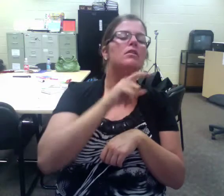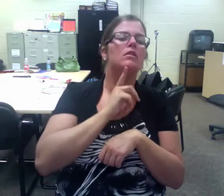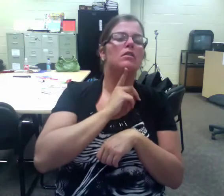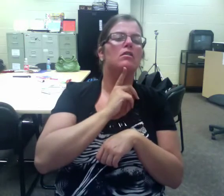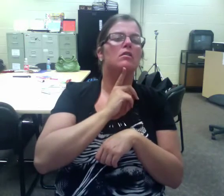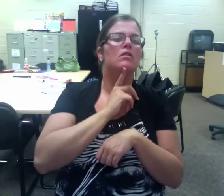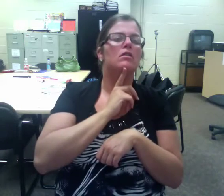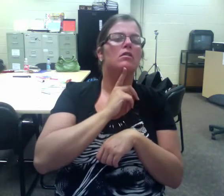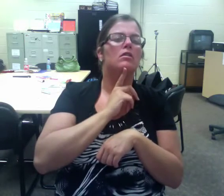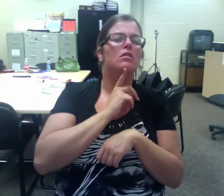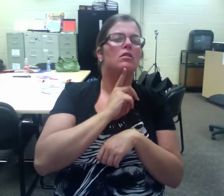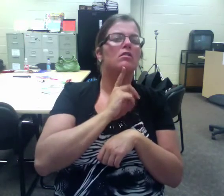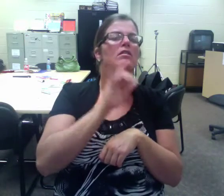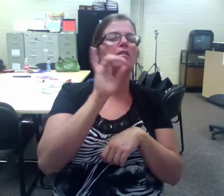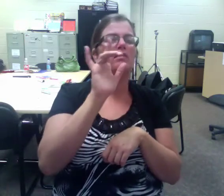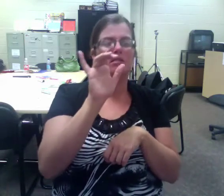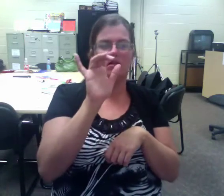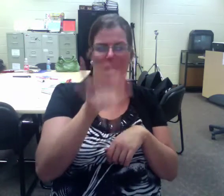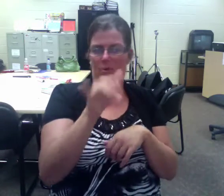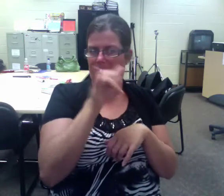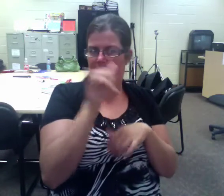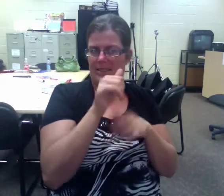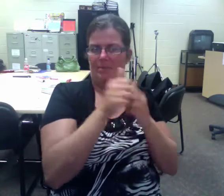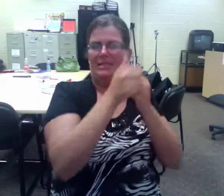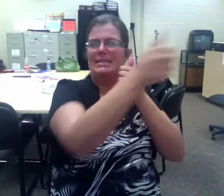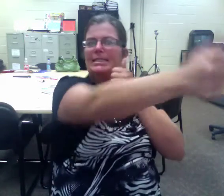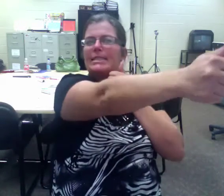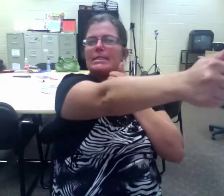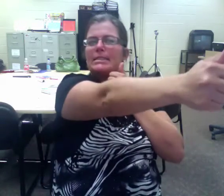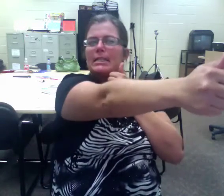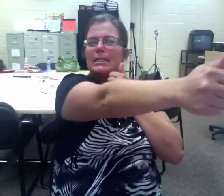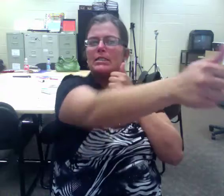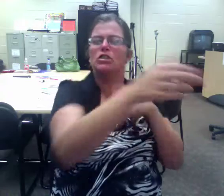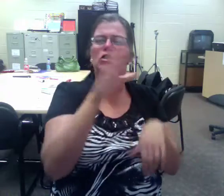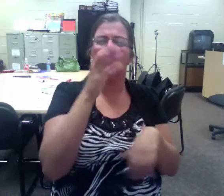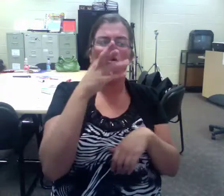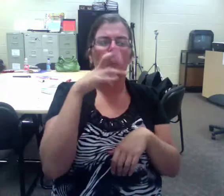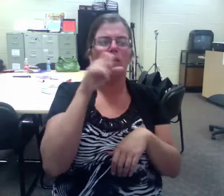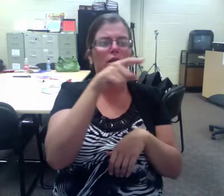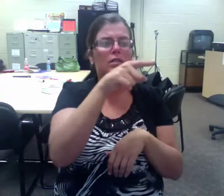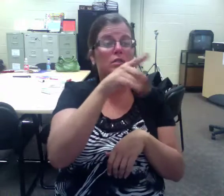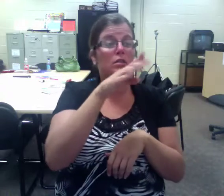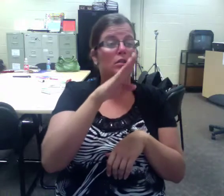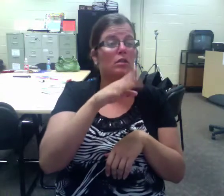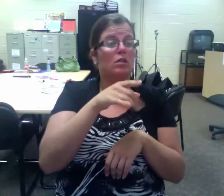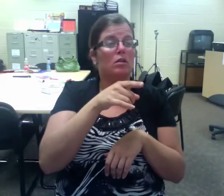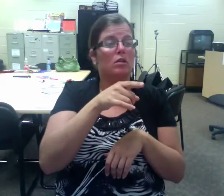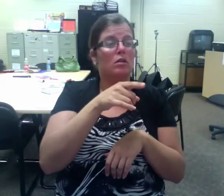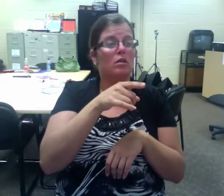Okay, that would be distance. Chris? Being sure that people knew how